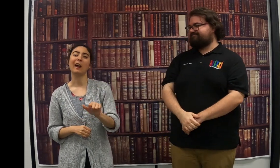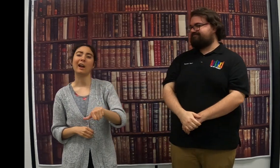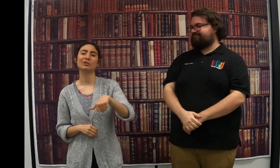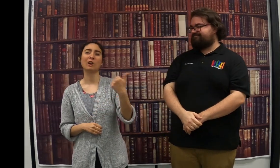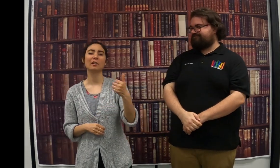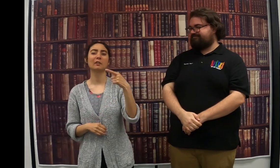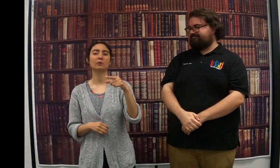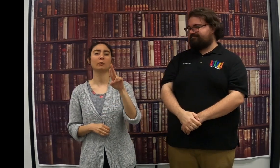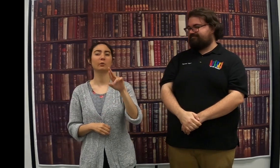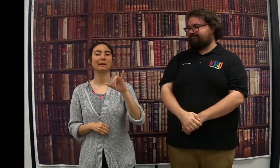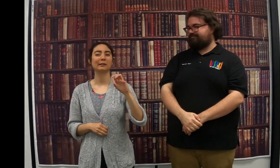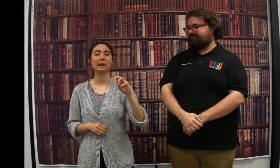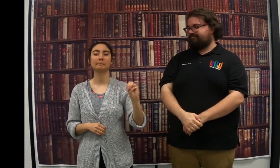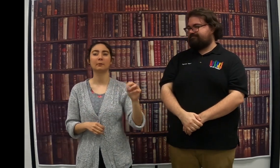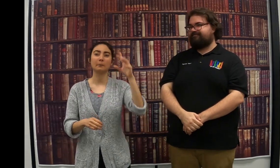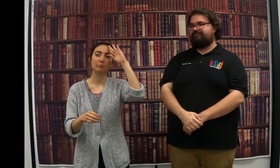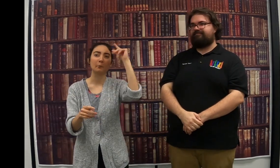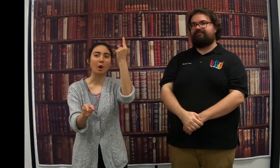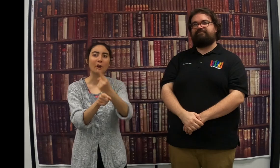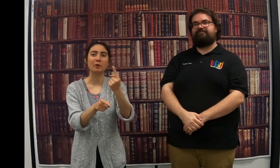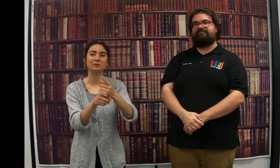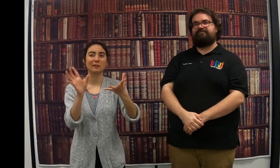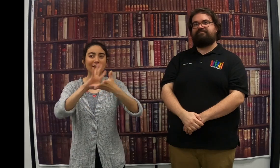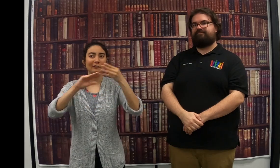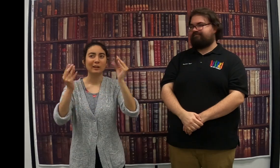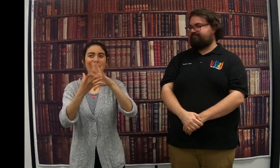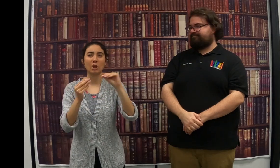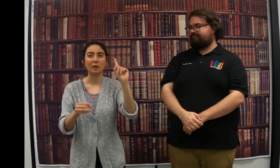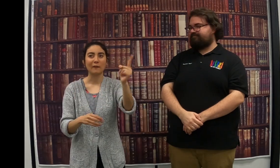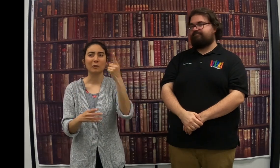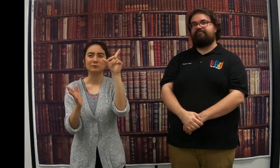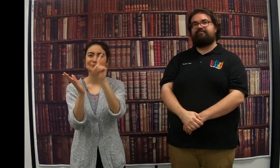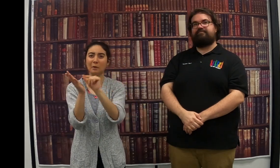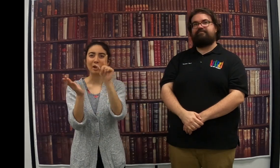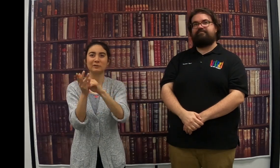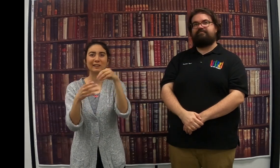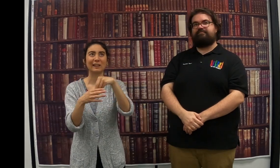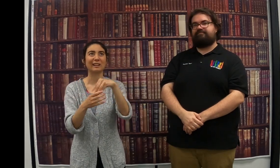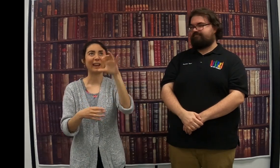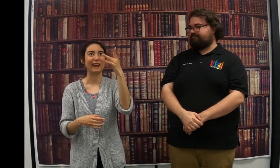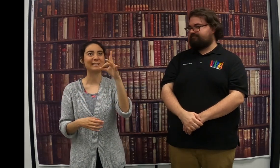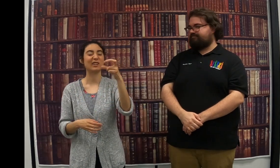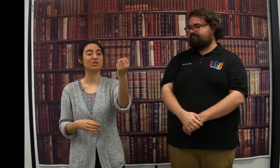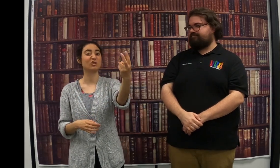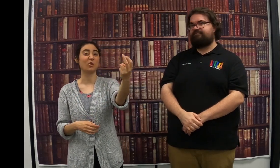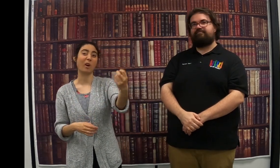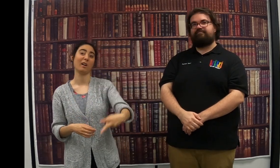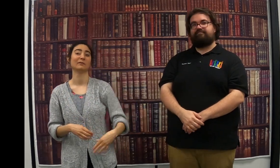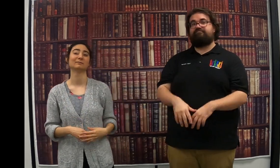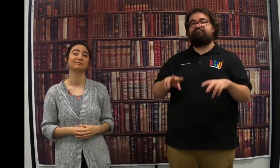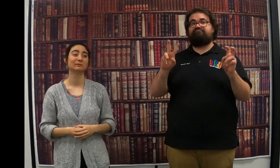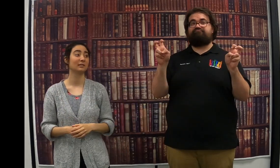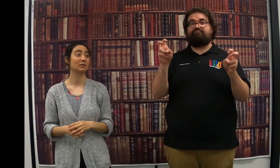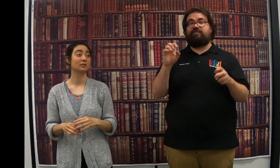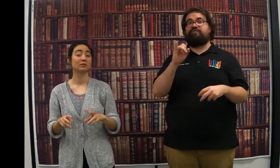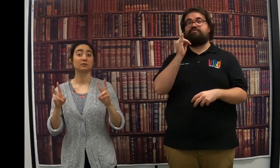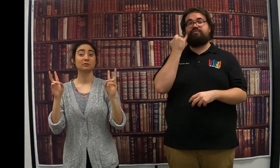Another Grimm Brothers fairy tale, first published in 1812. Jorinda